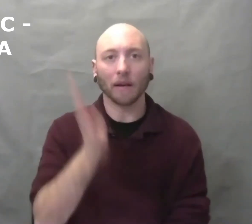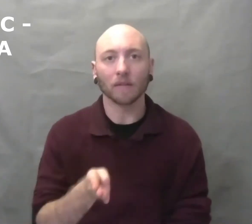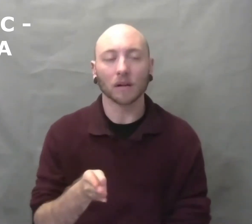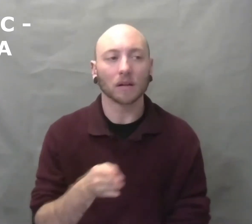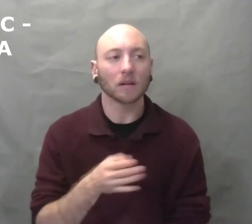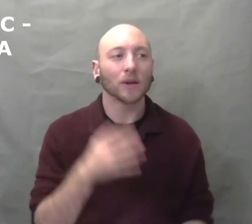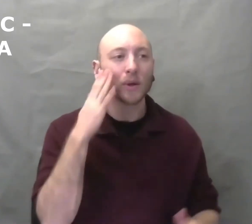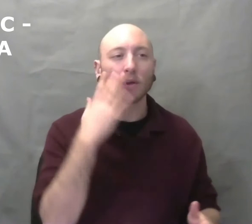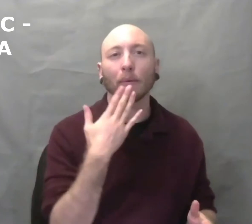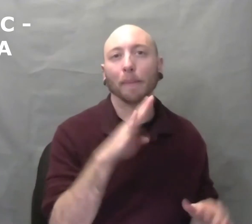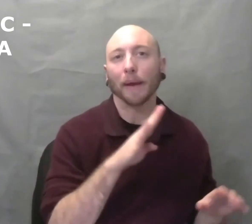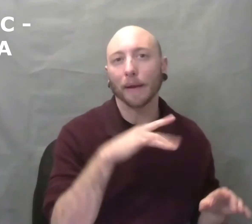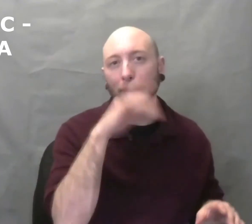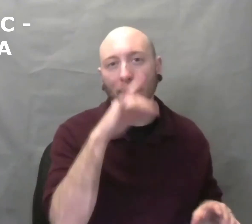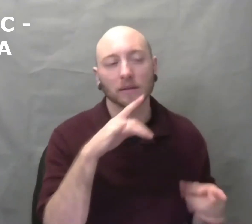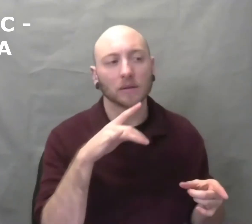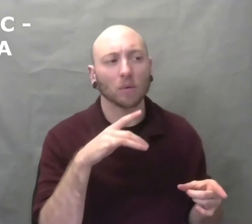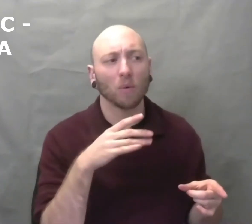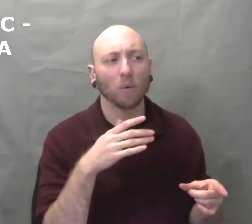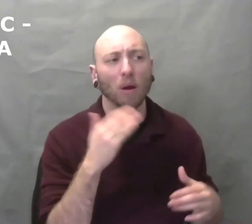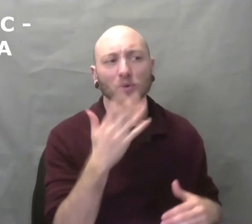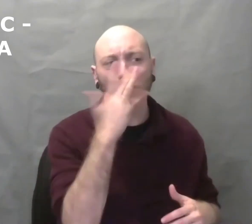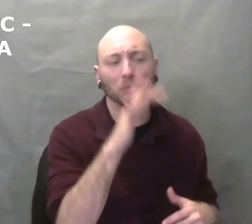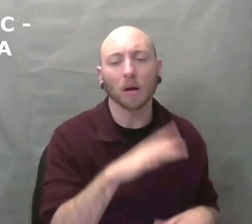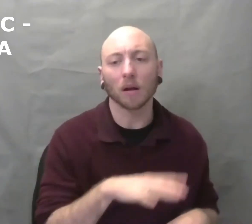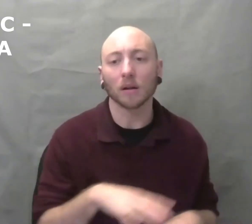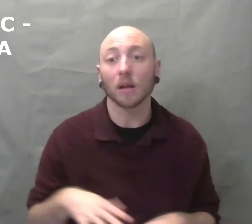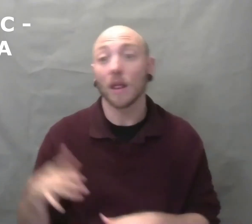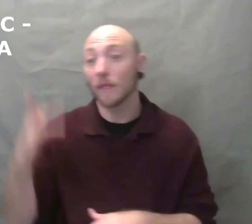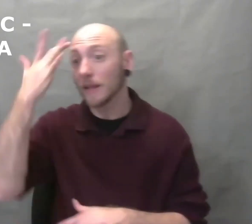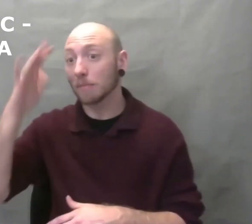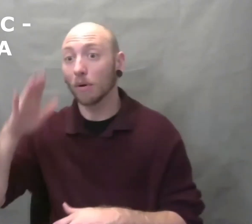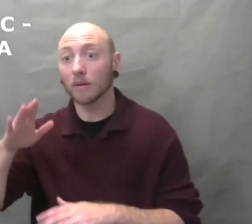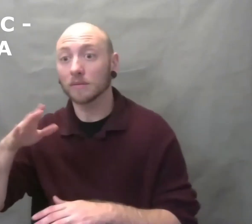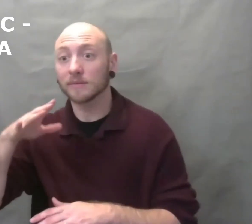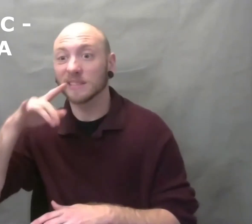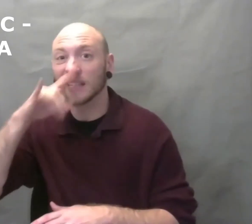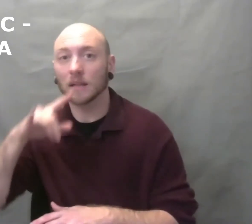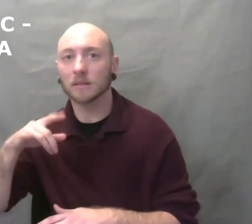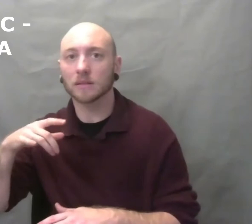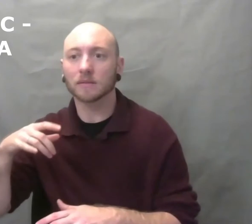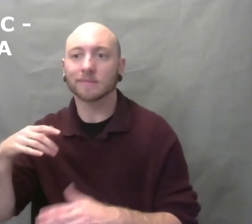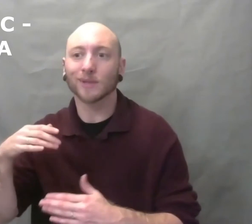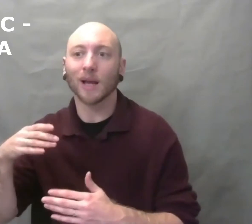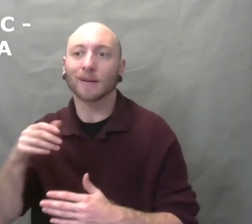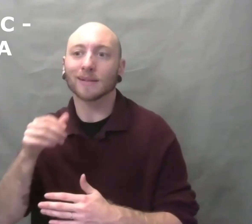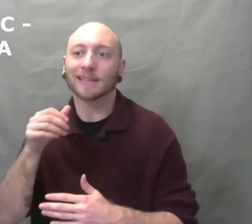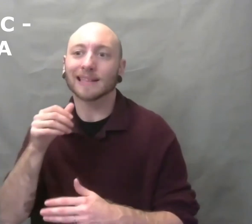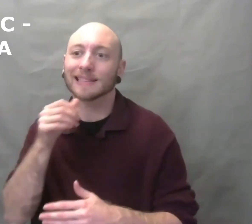for the smart kids. Um, and it wasn't until, plus the drugs that I was on didn't really help with the